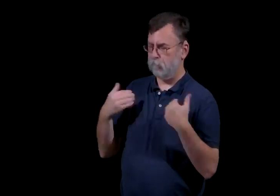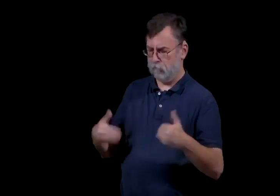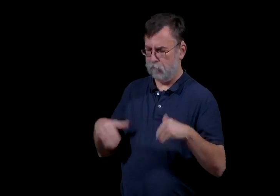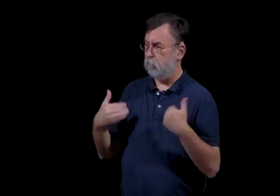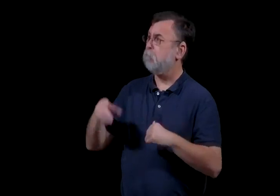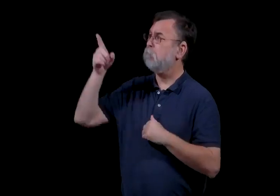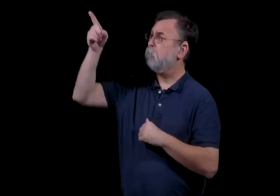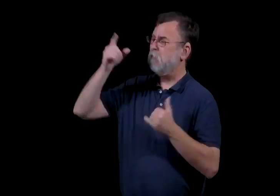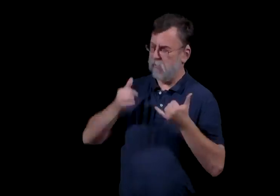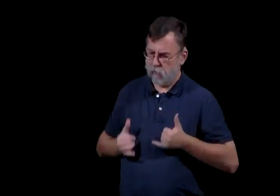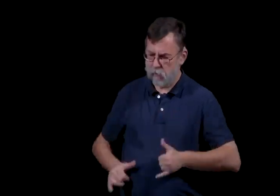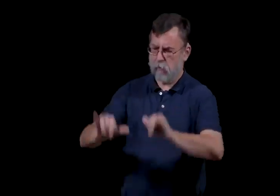wow,